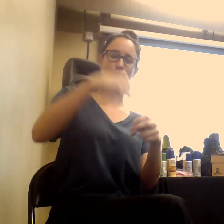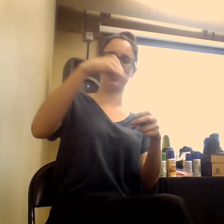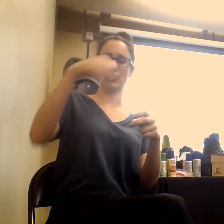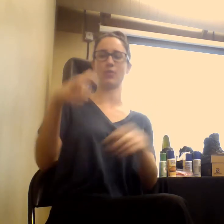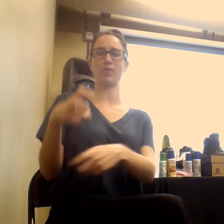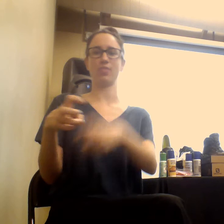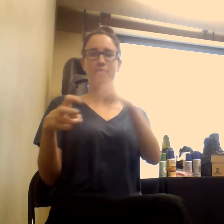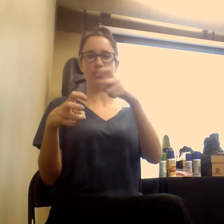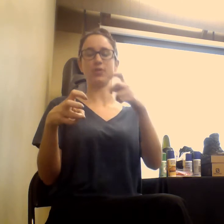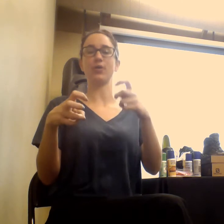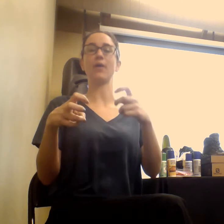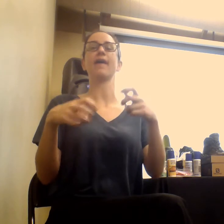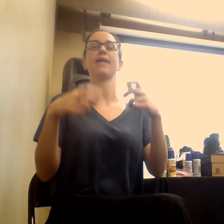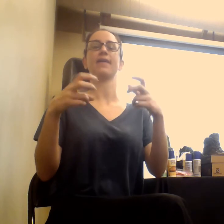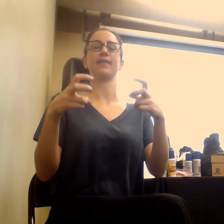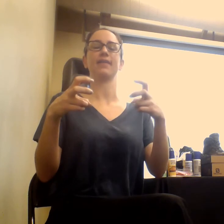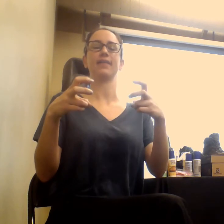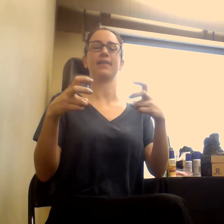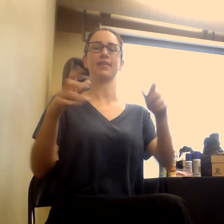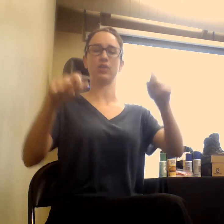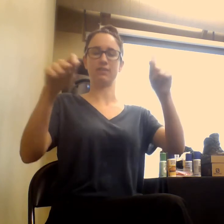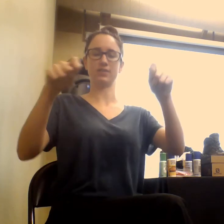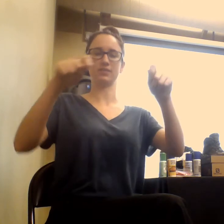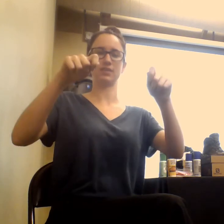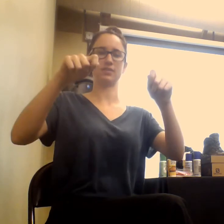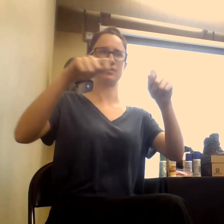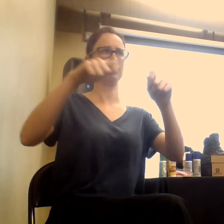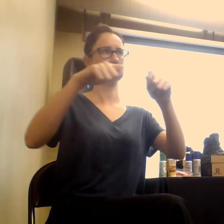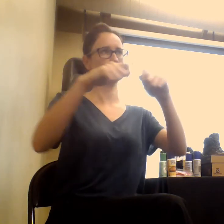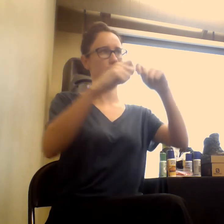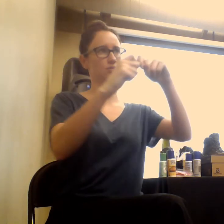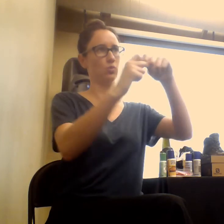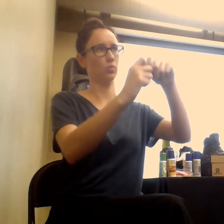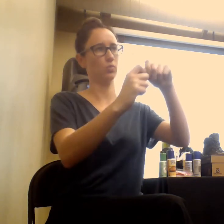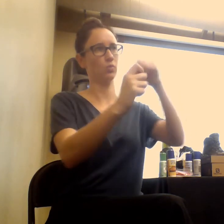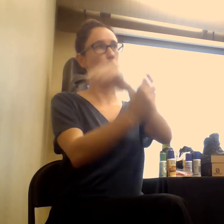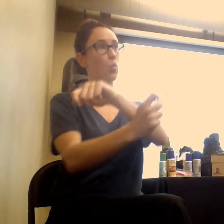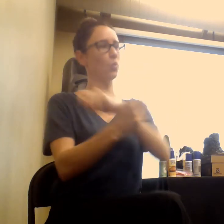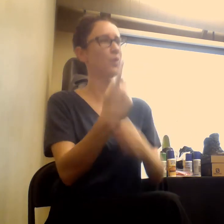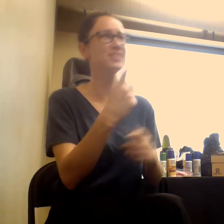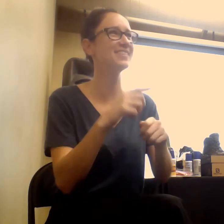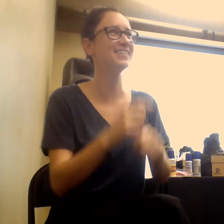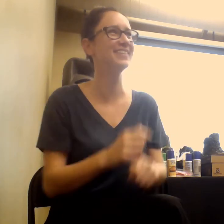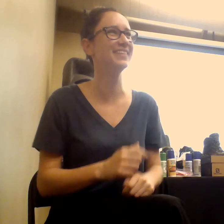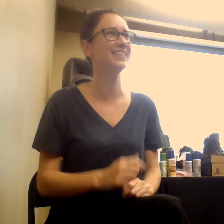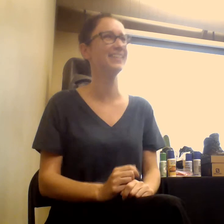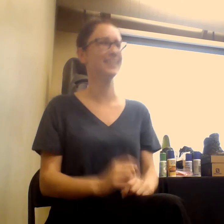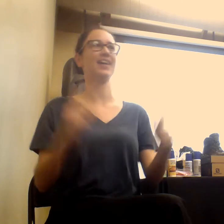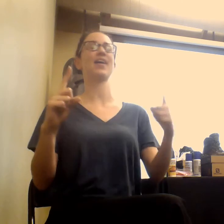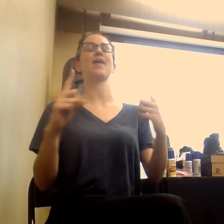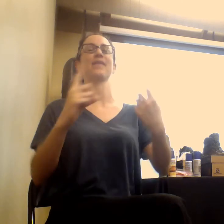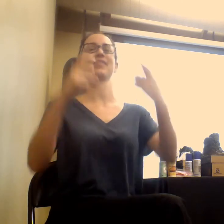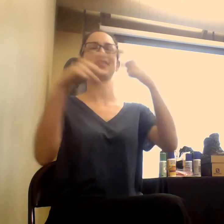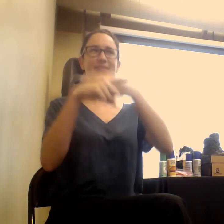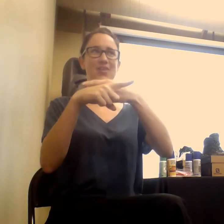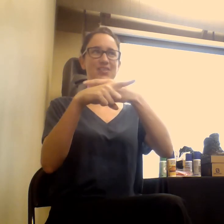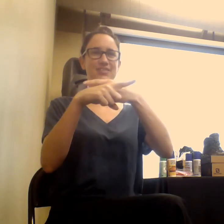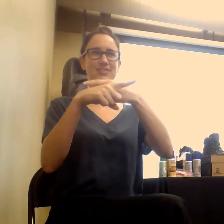pull tight, pull up. Right. What I want you to do is you put your hand here, pull it forward,